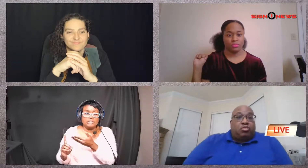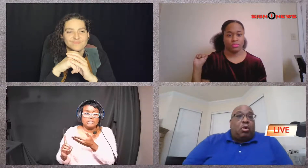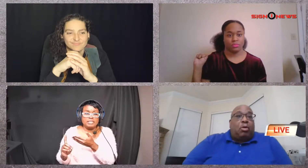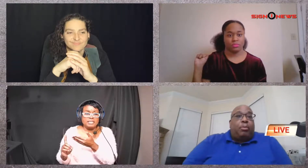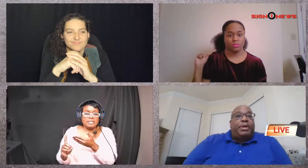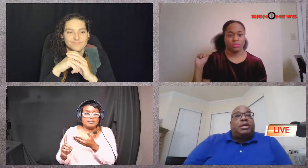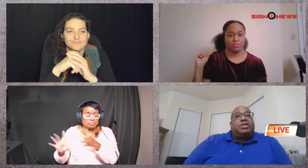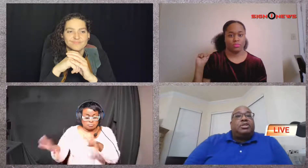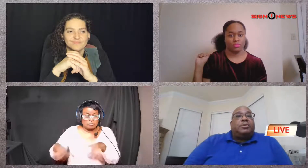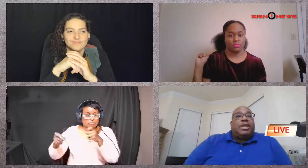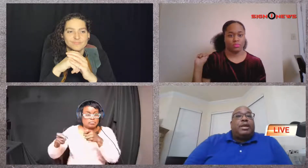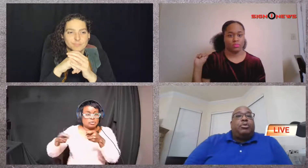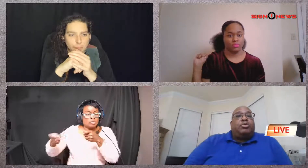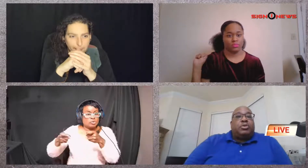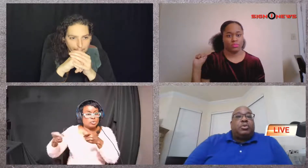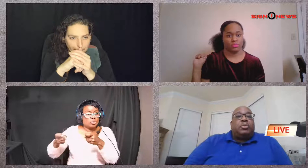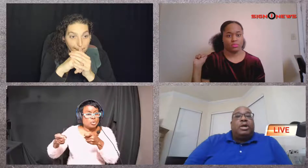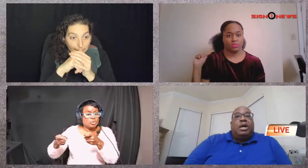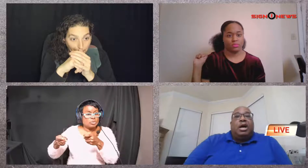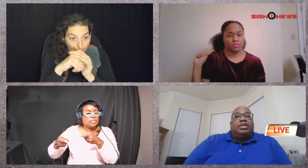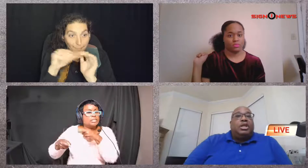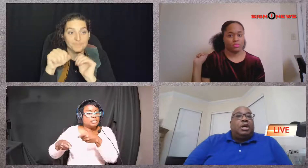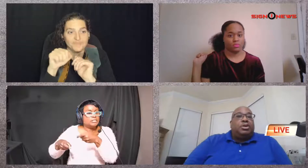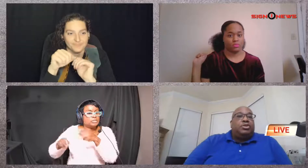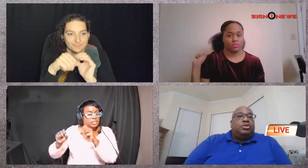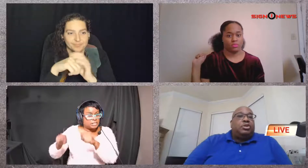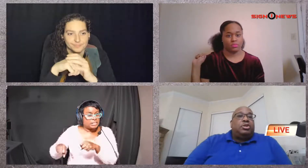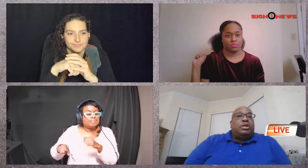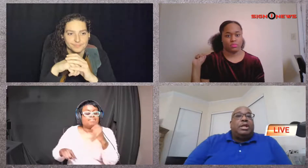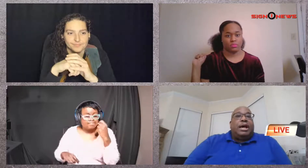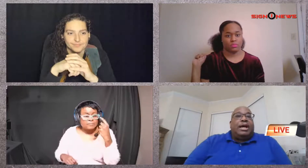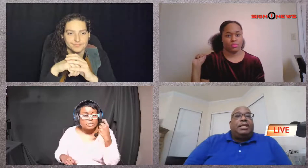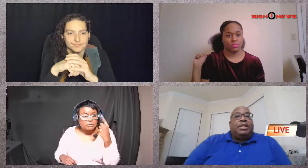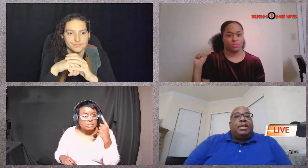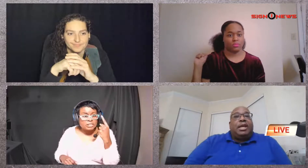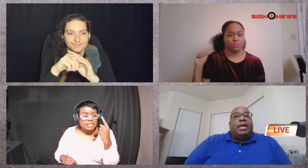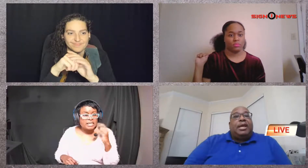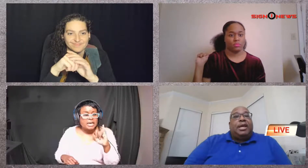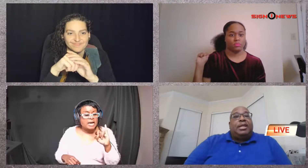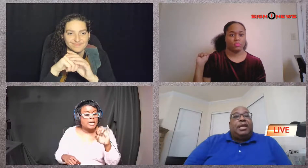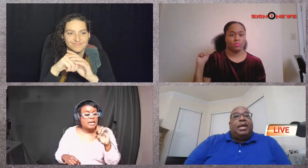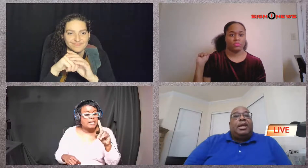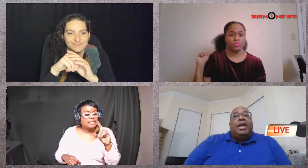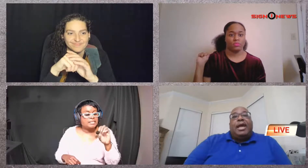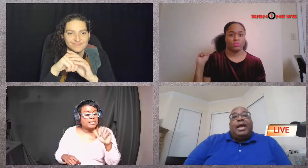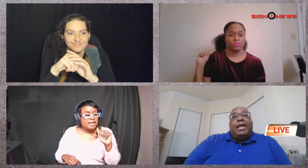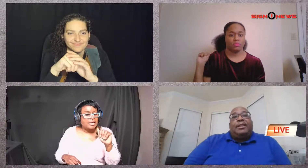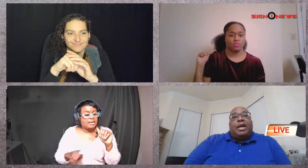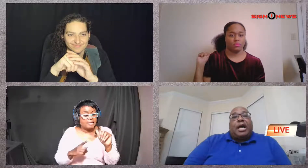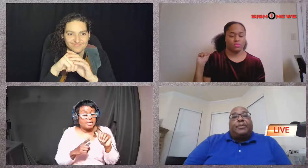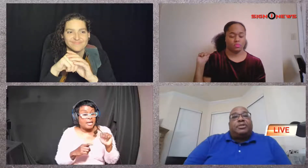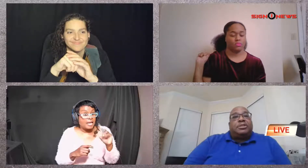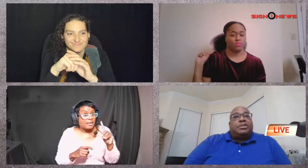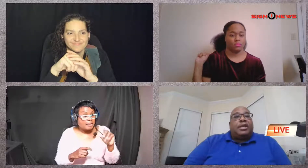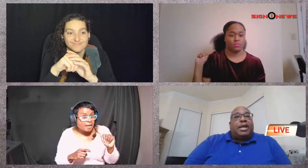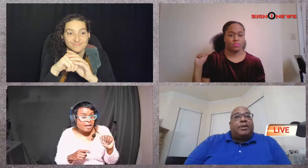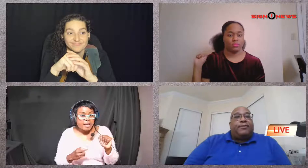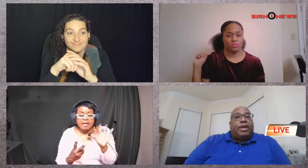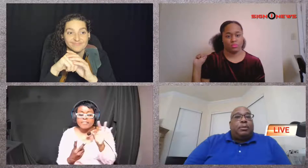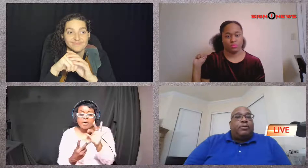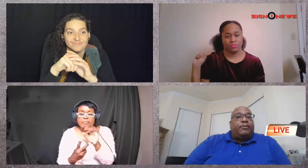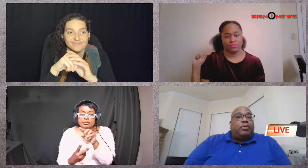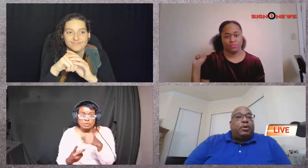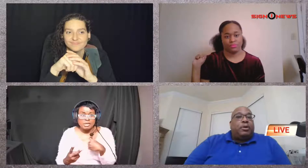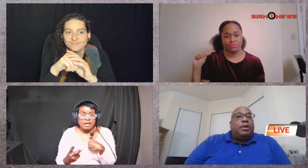took control because she understood IDEA, ADA, and the options that she